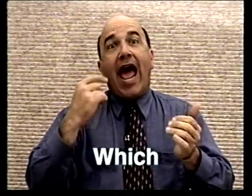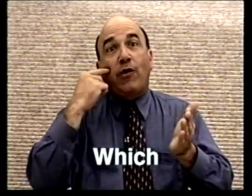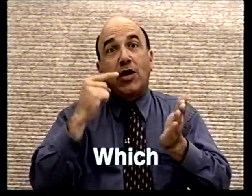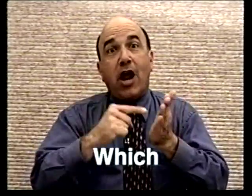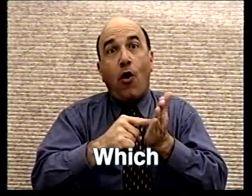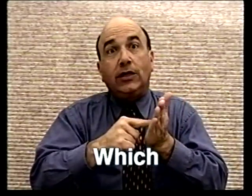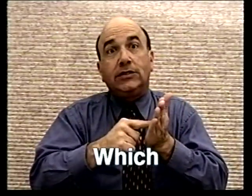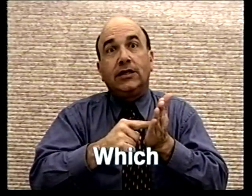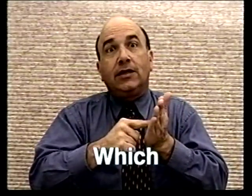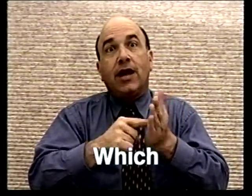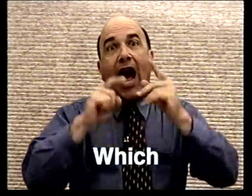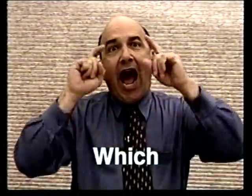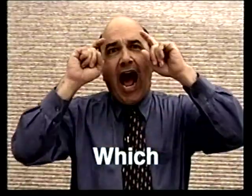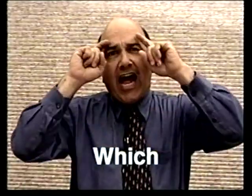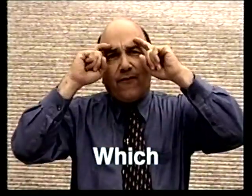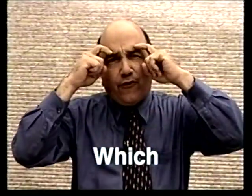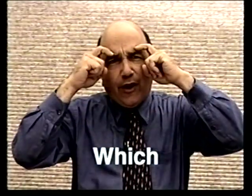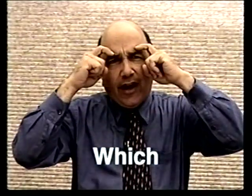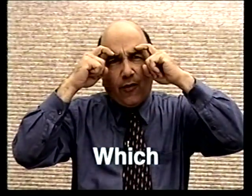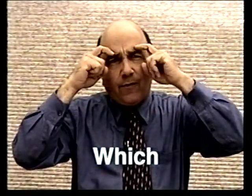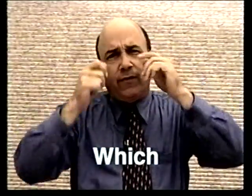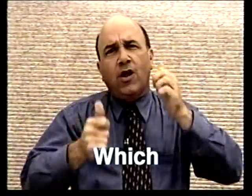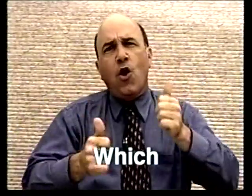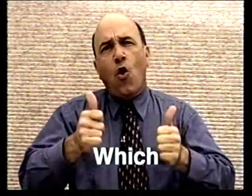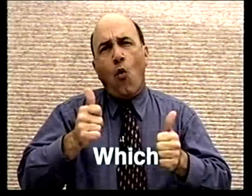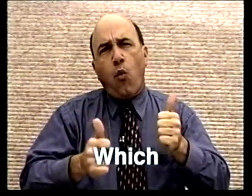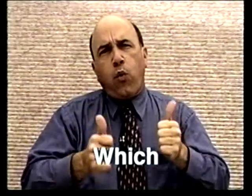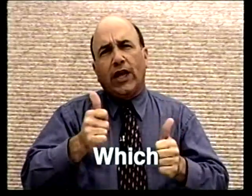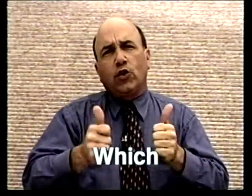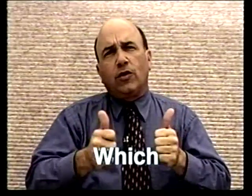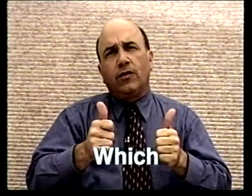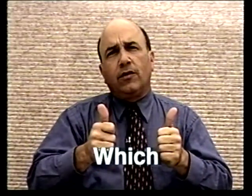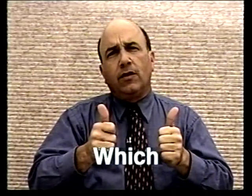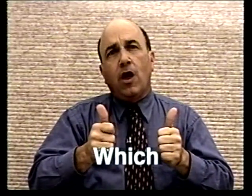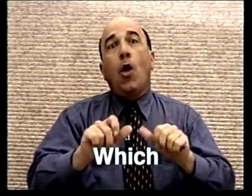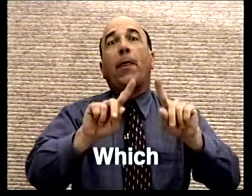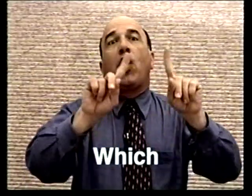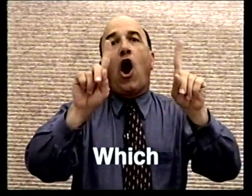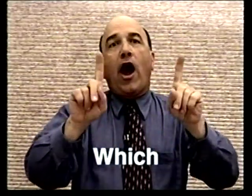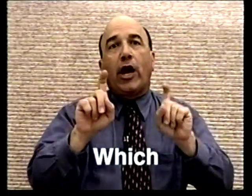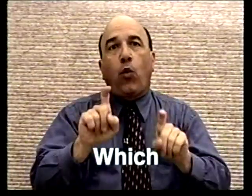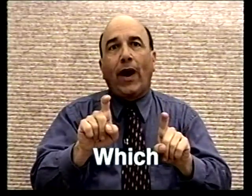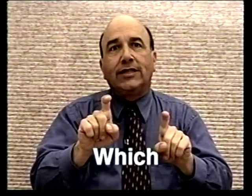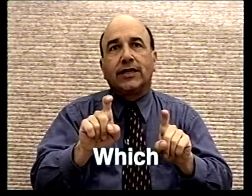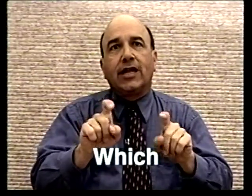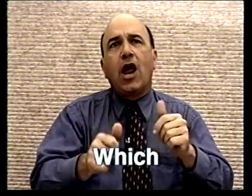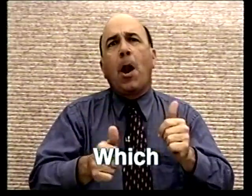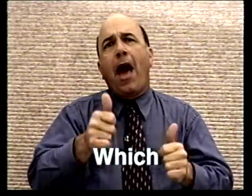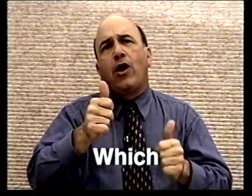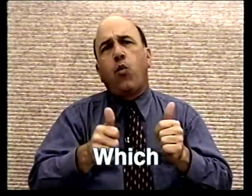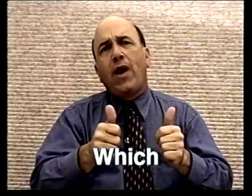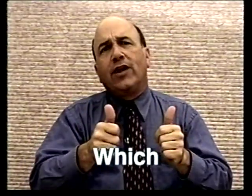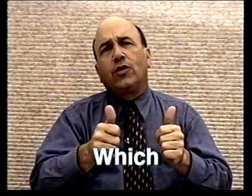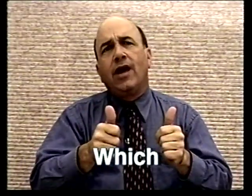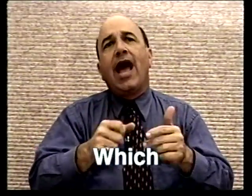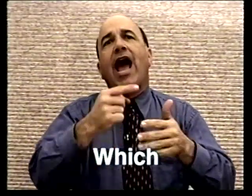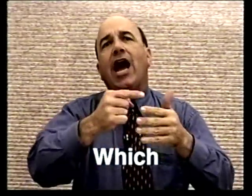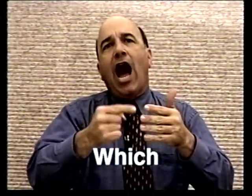Now you notice I frown. Which. There are questions like which and